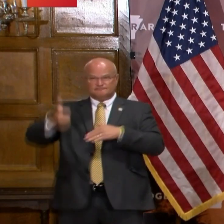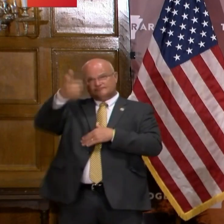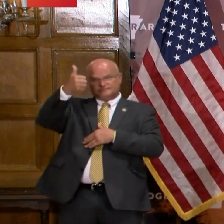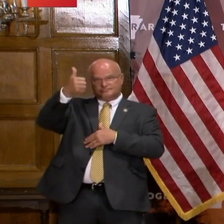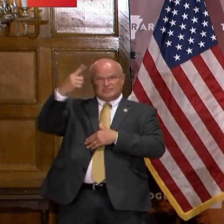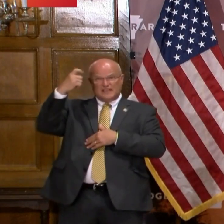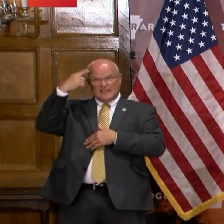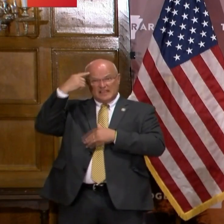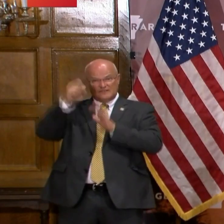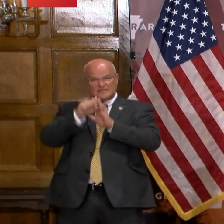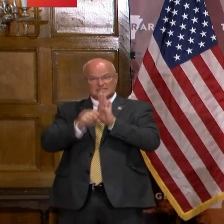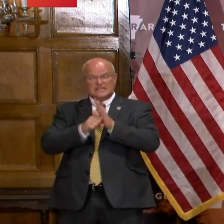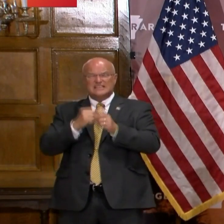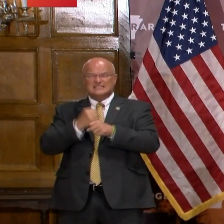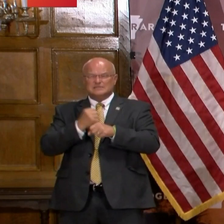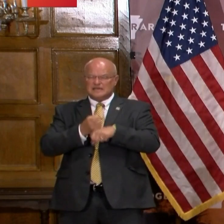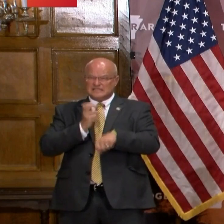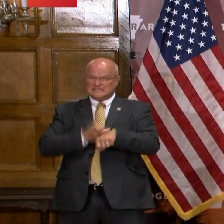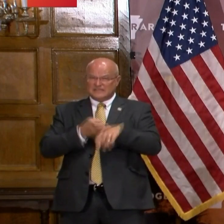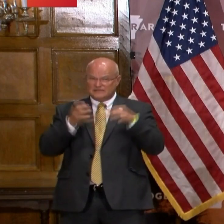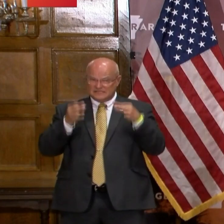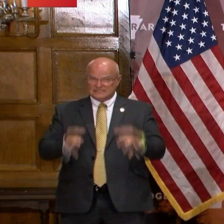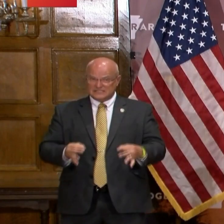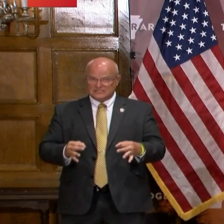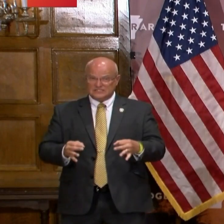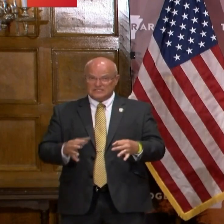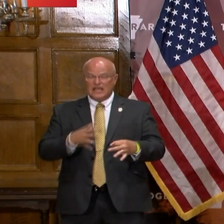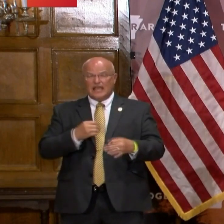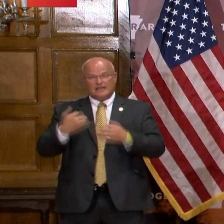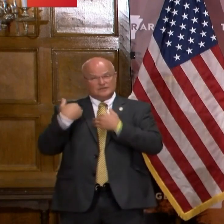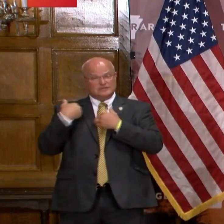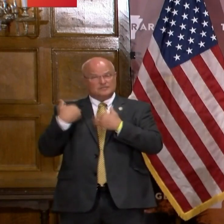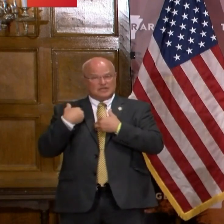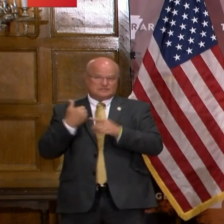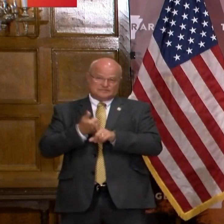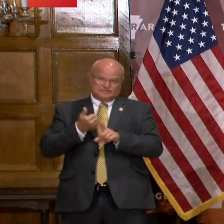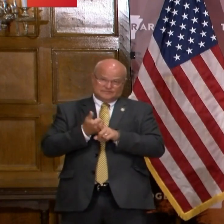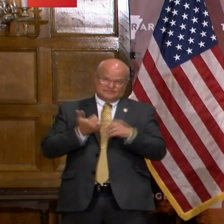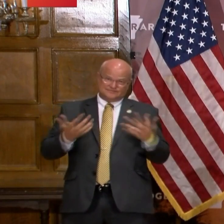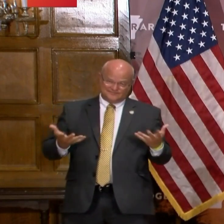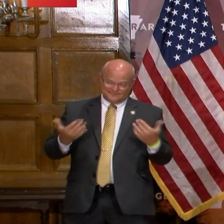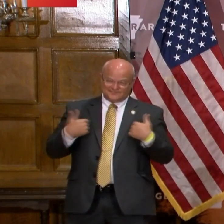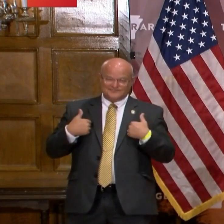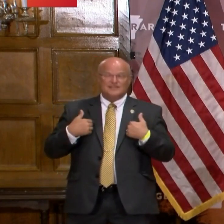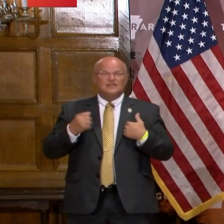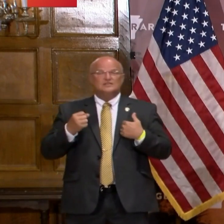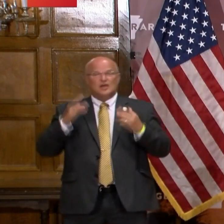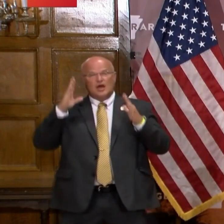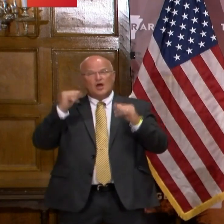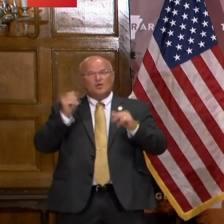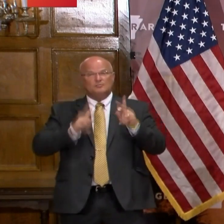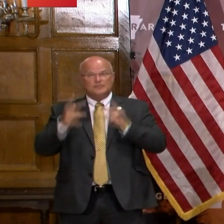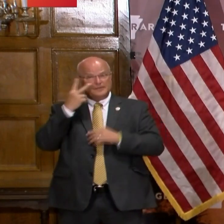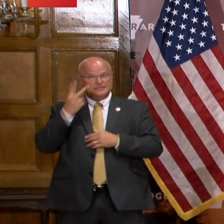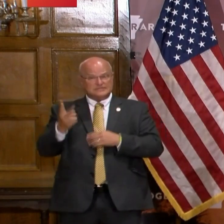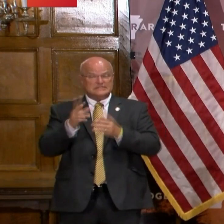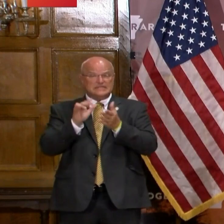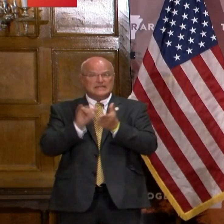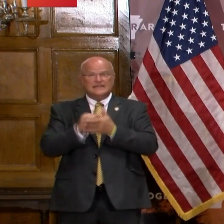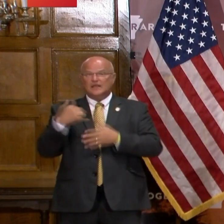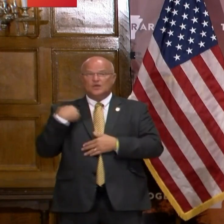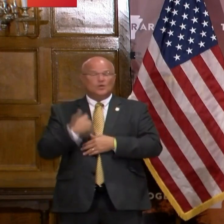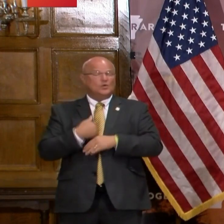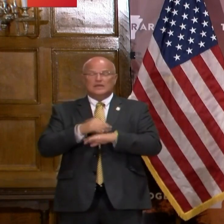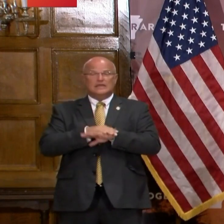governor of the state, to have to make some of those tough decisions and to be held accountable for them. But I hope everybody sees that we